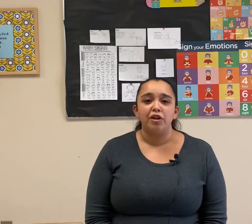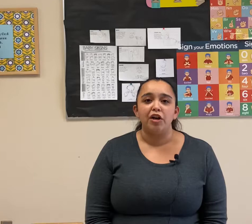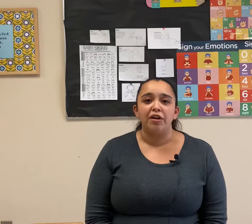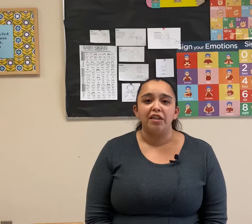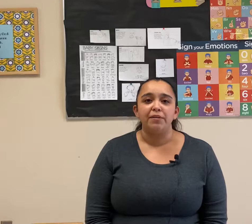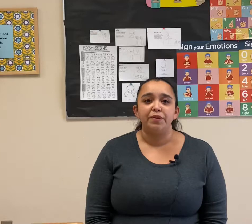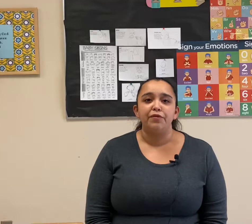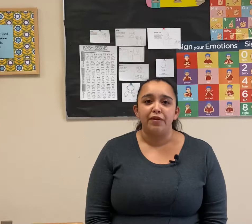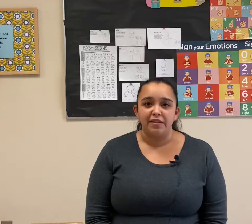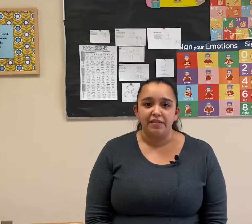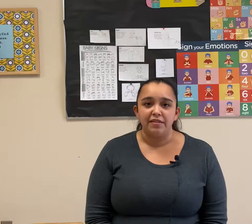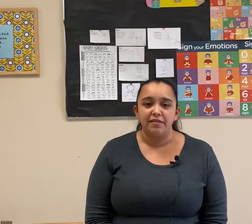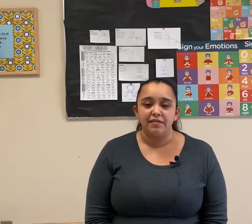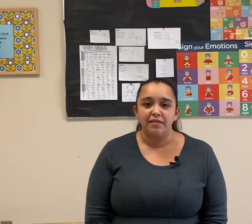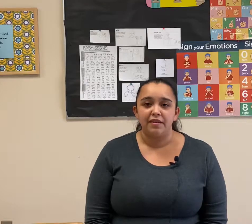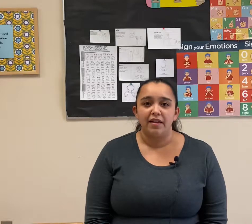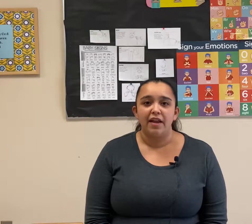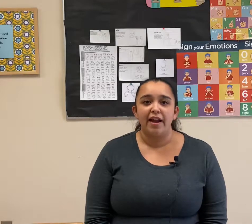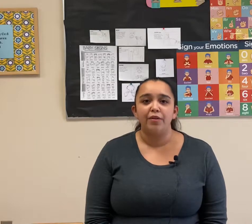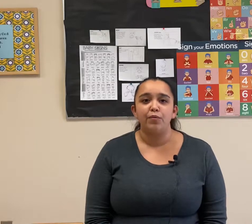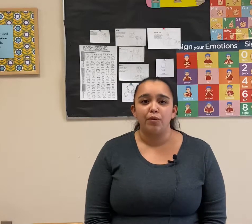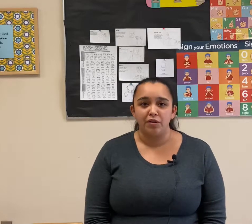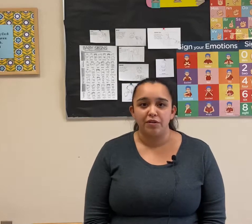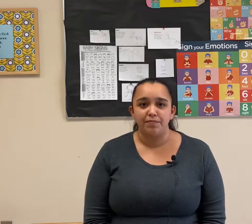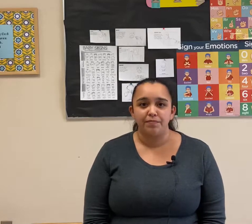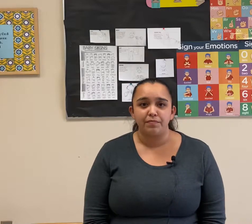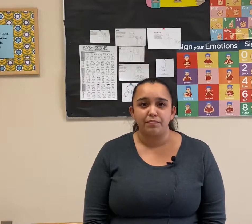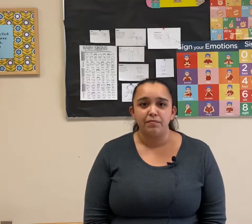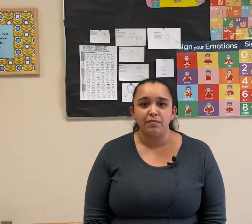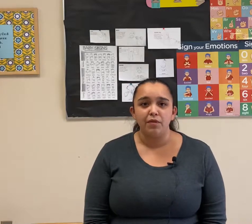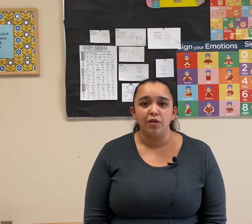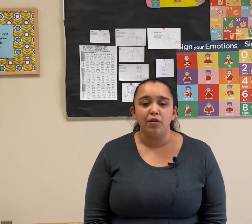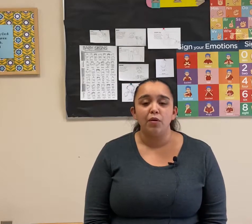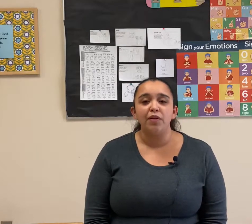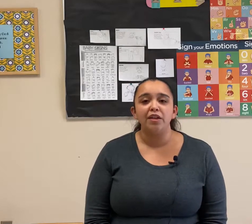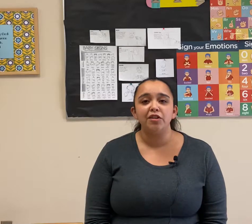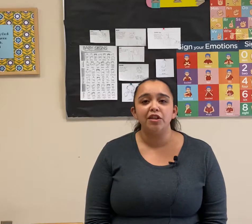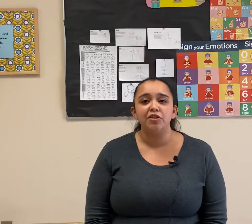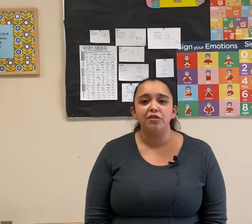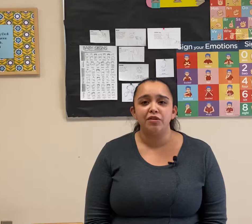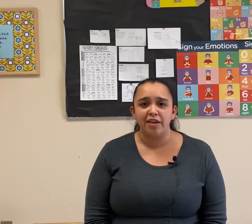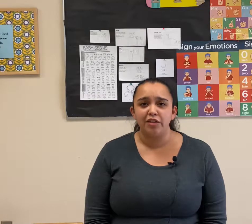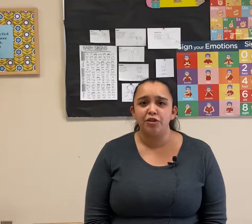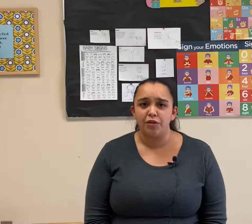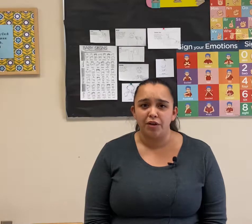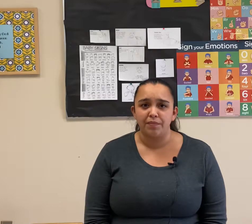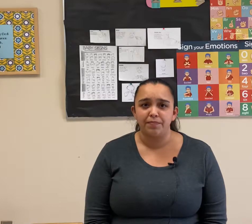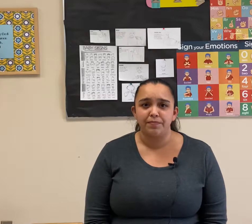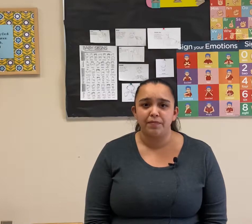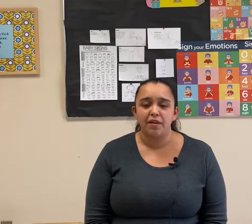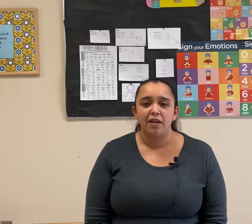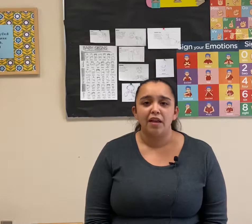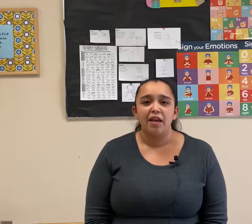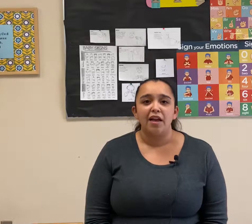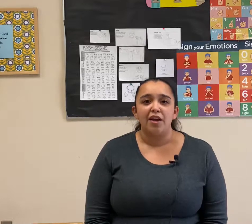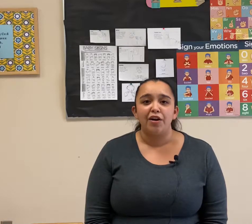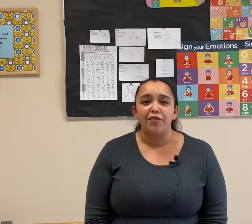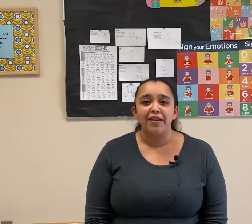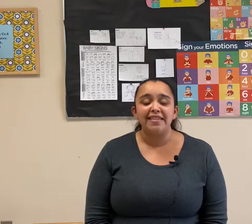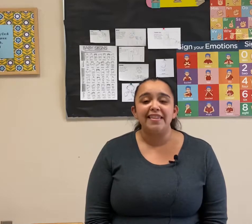a little bit of phrases and words. When I started signing to her, her face lit